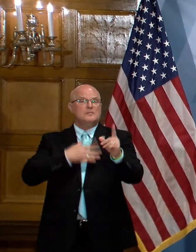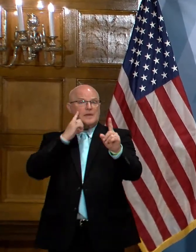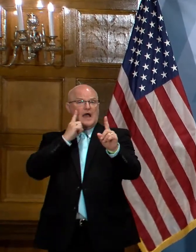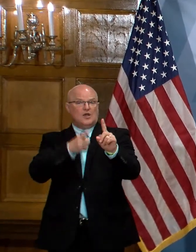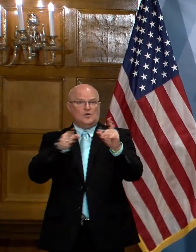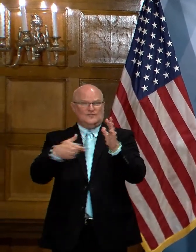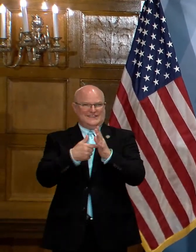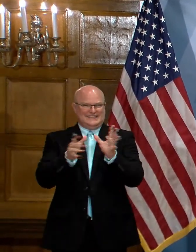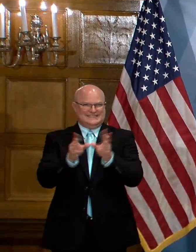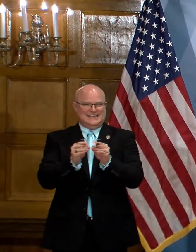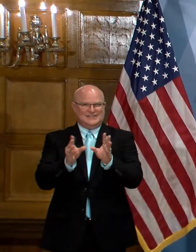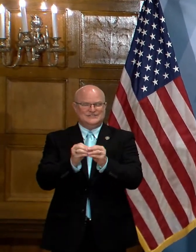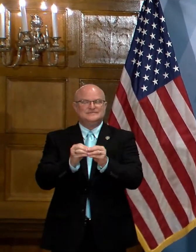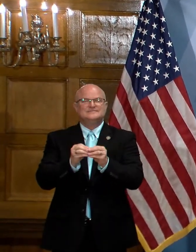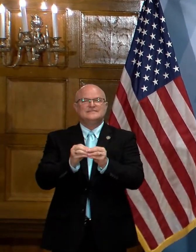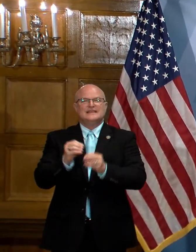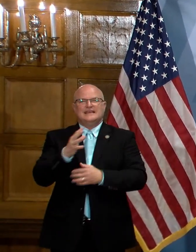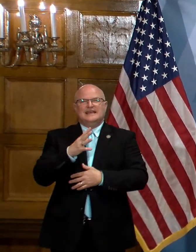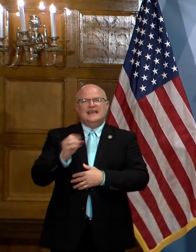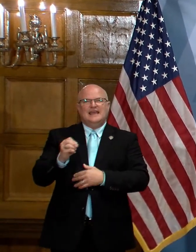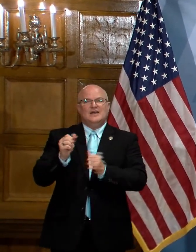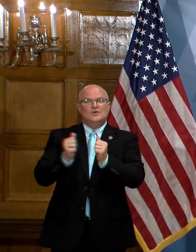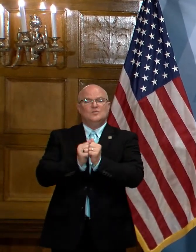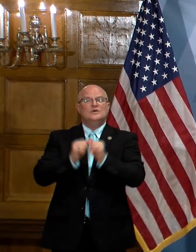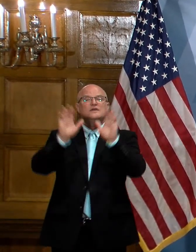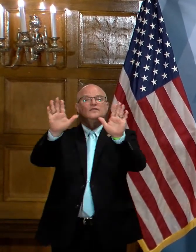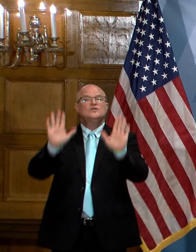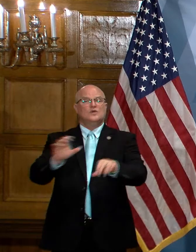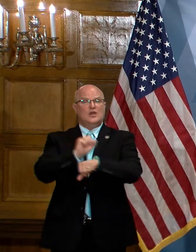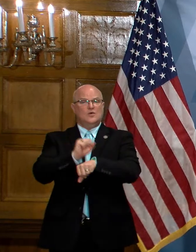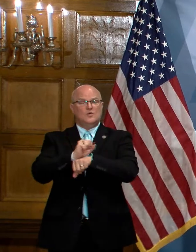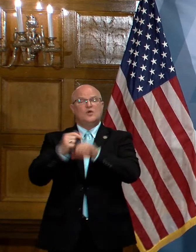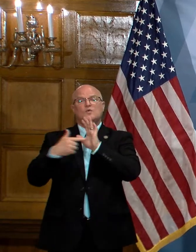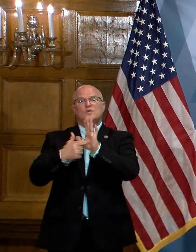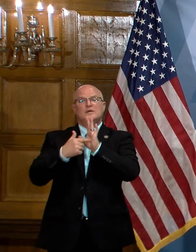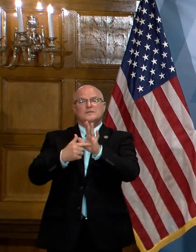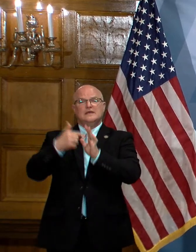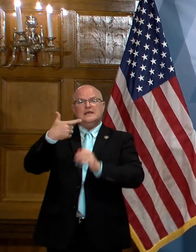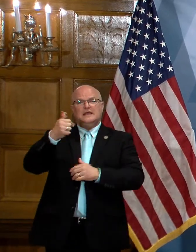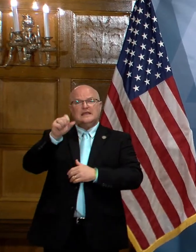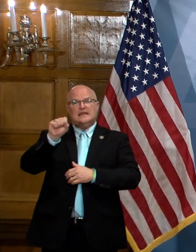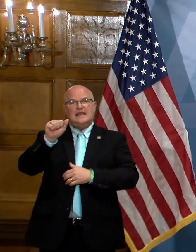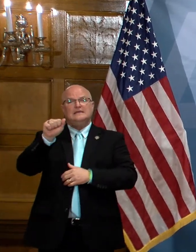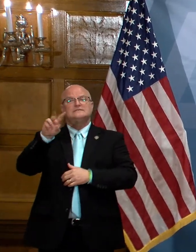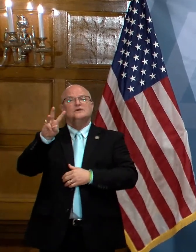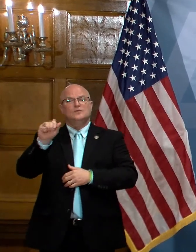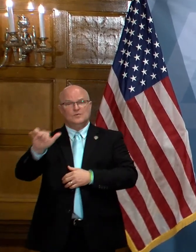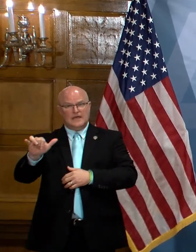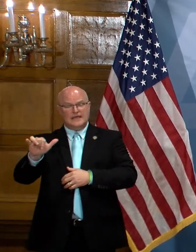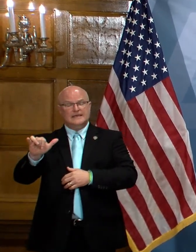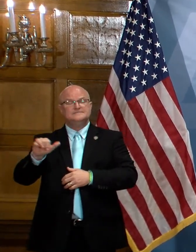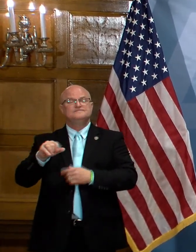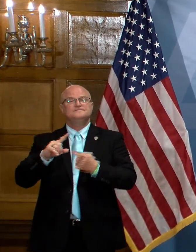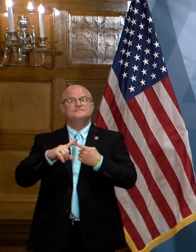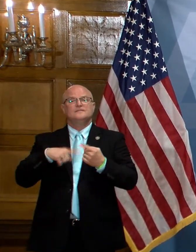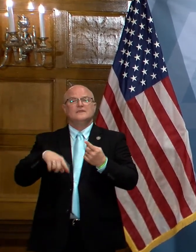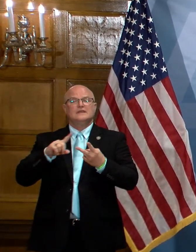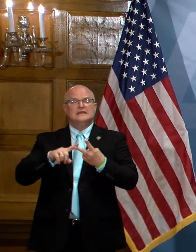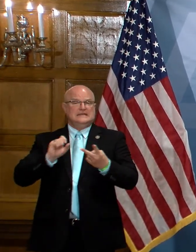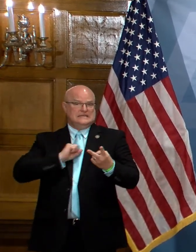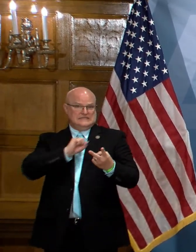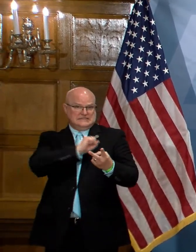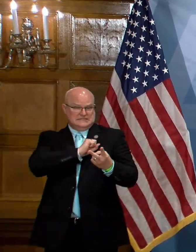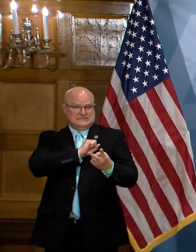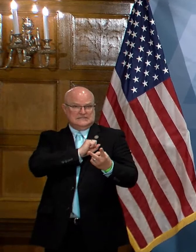for this session. And with the great work of Representative Gazaway and